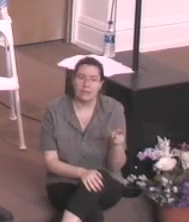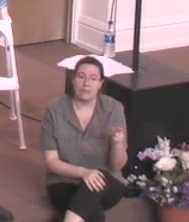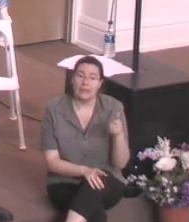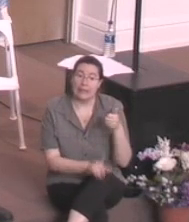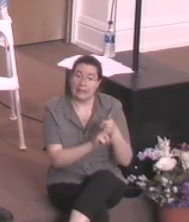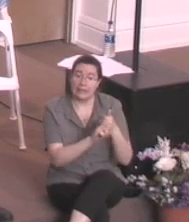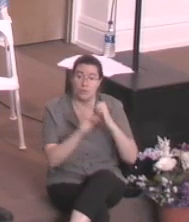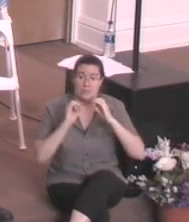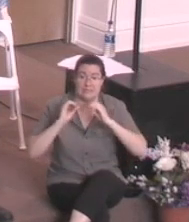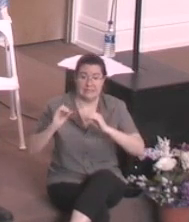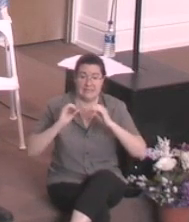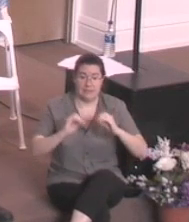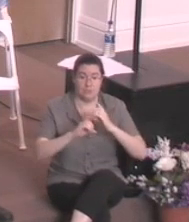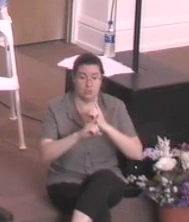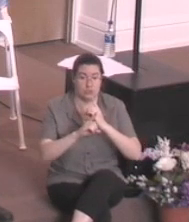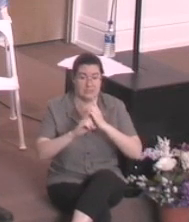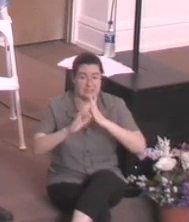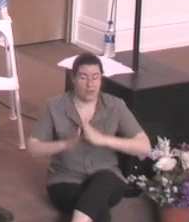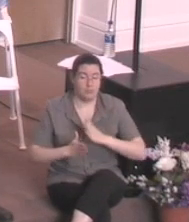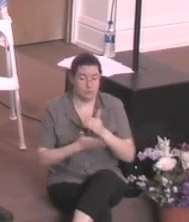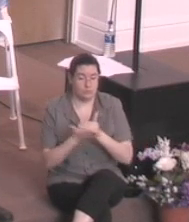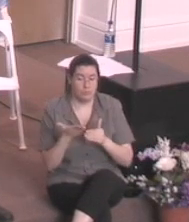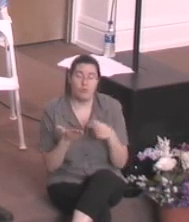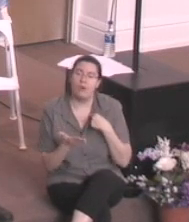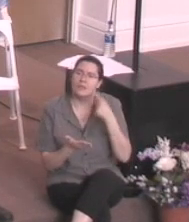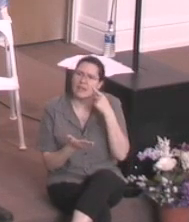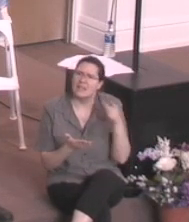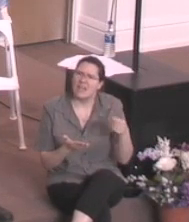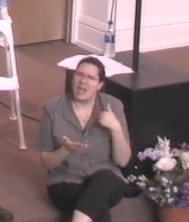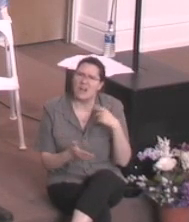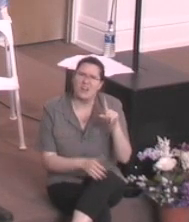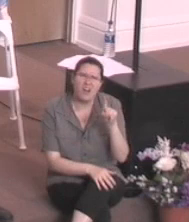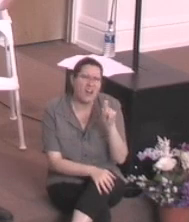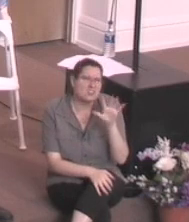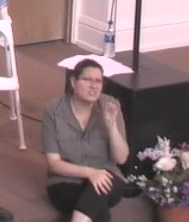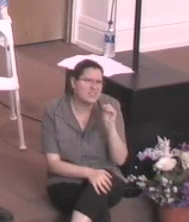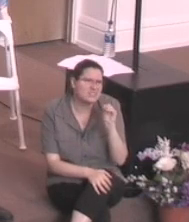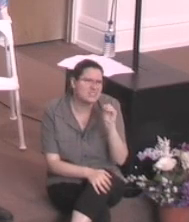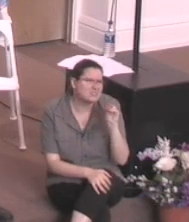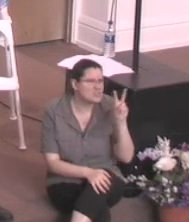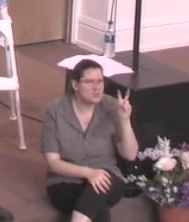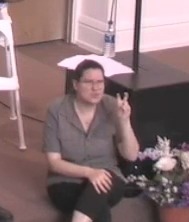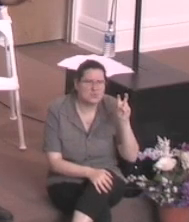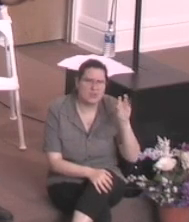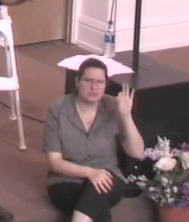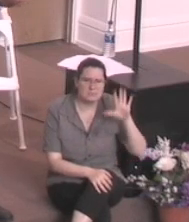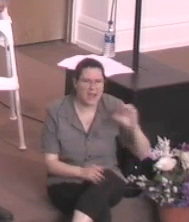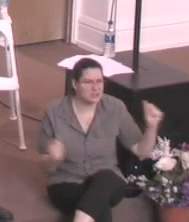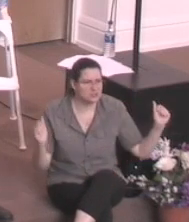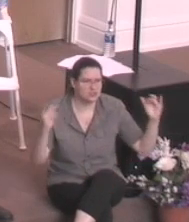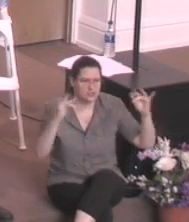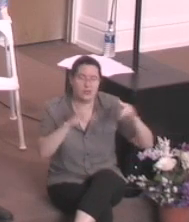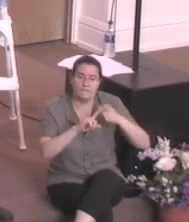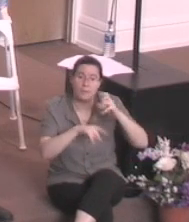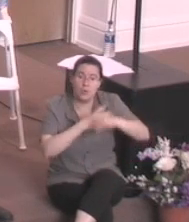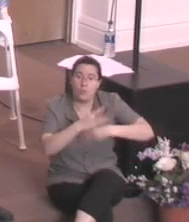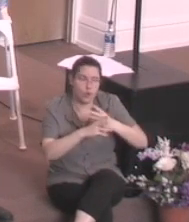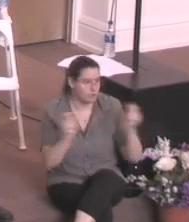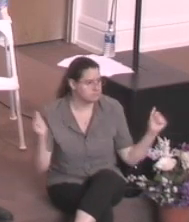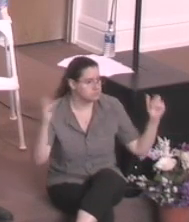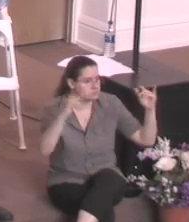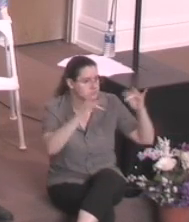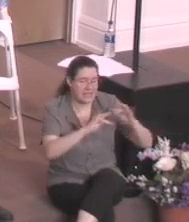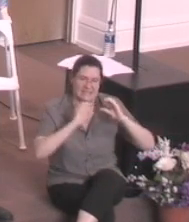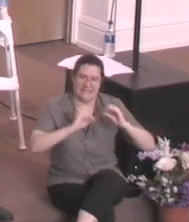teaching the discipleship part of it. He had 150, 200 some pastors from all around the world over there teaching them about